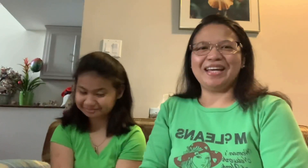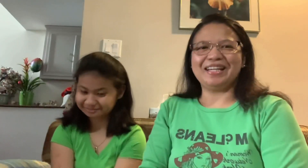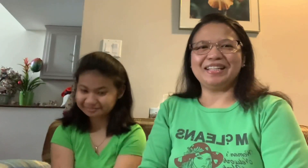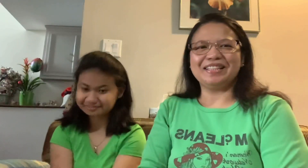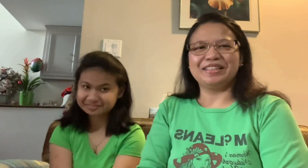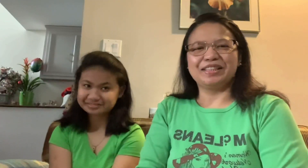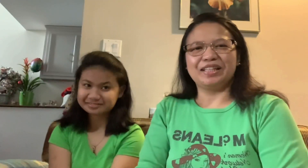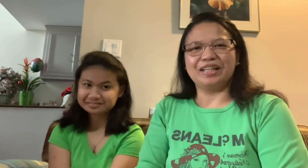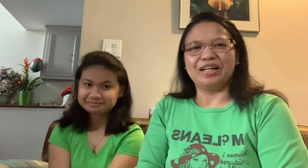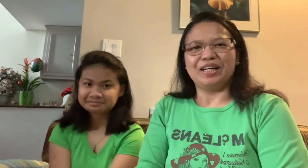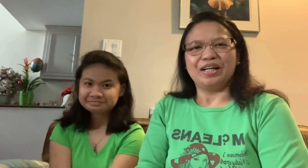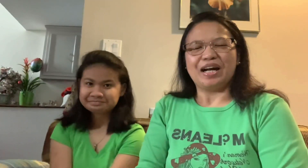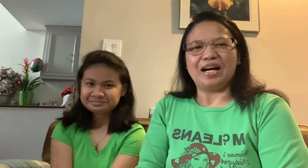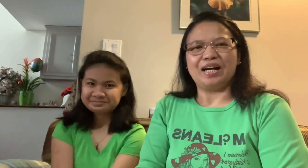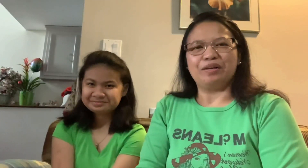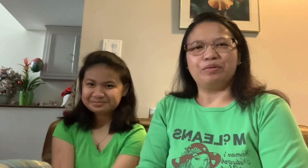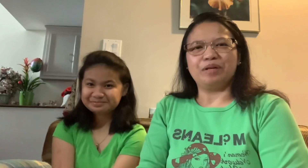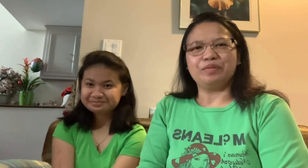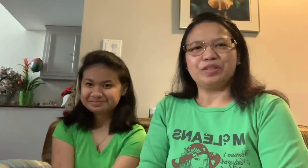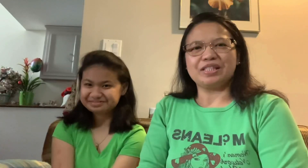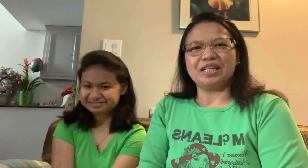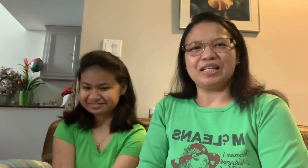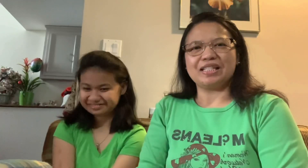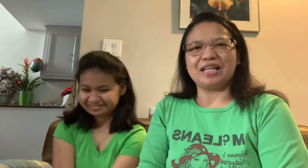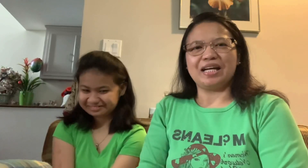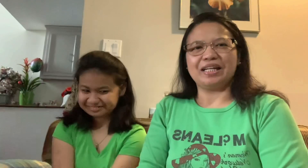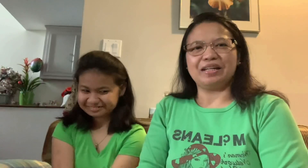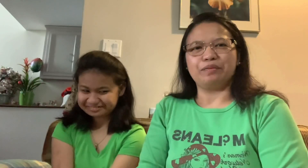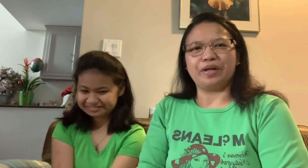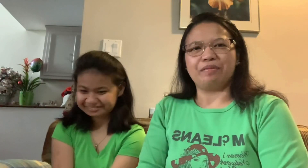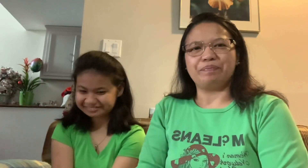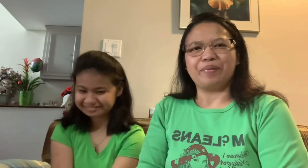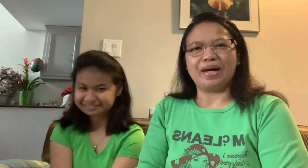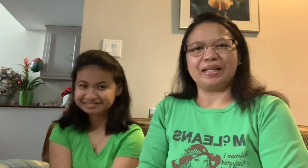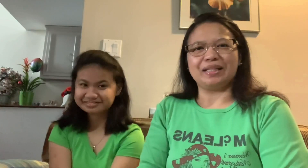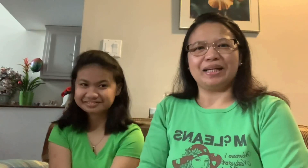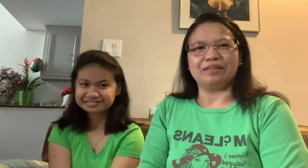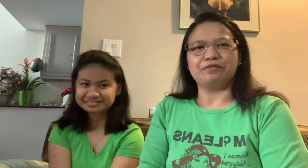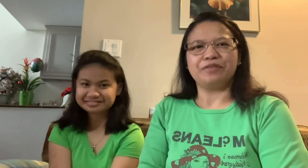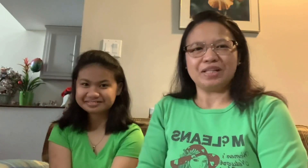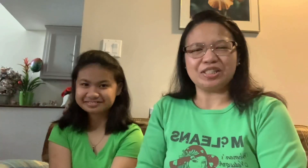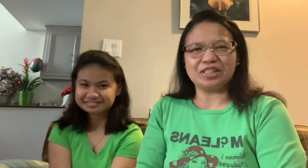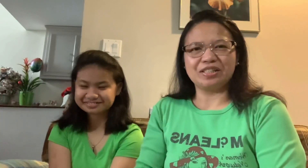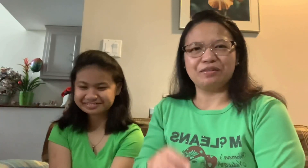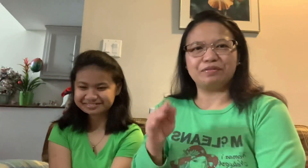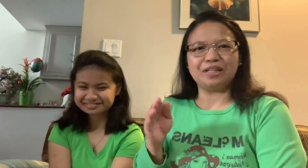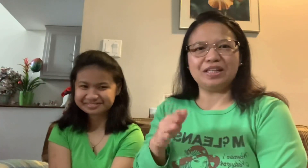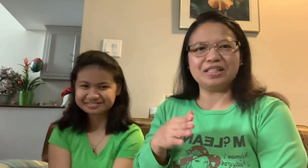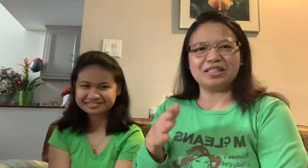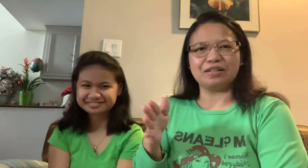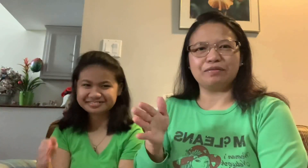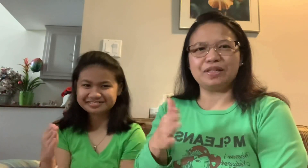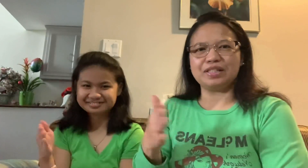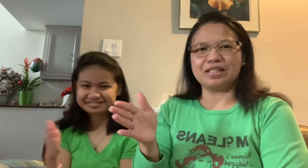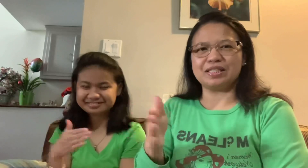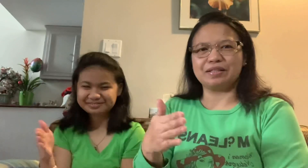And one more thing is like if we have a pet, like the fish. Fish is